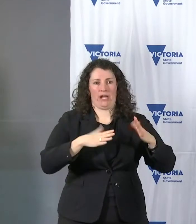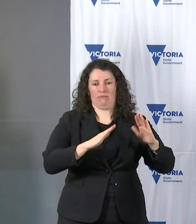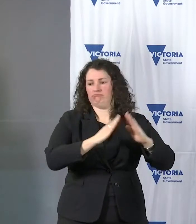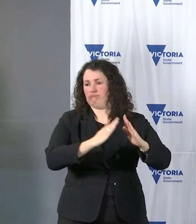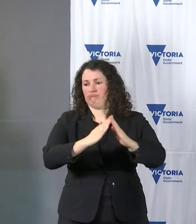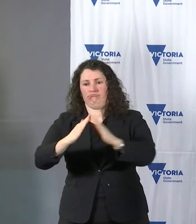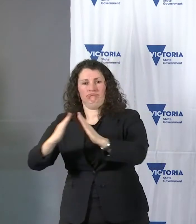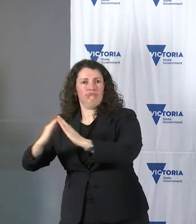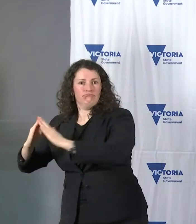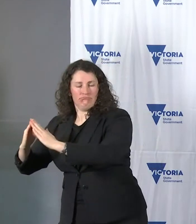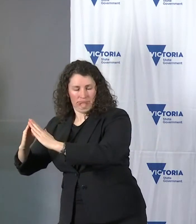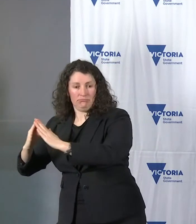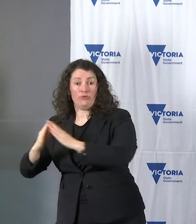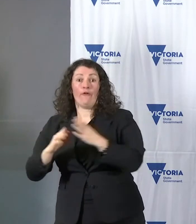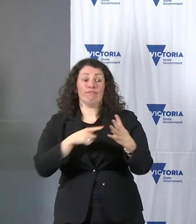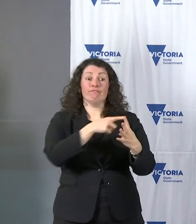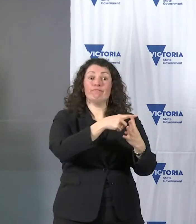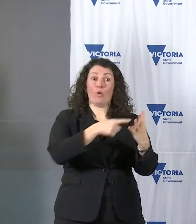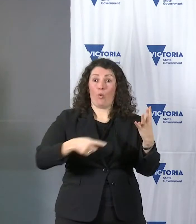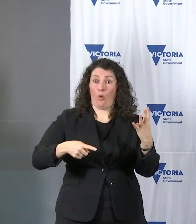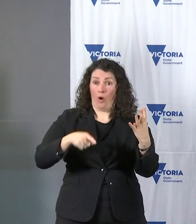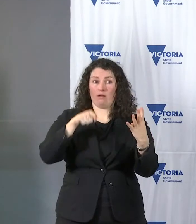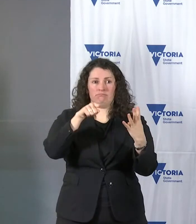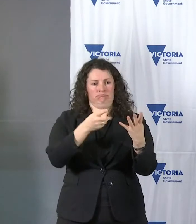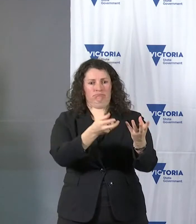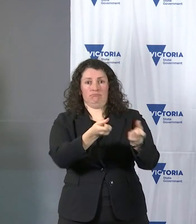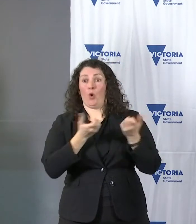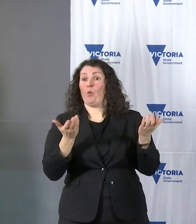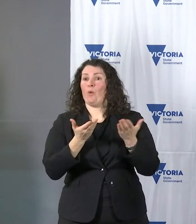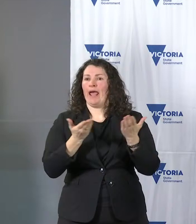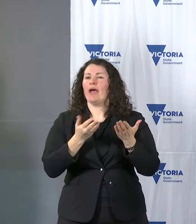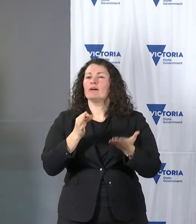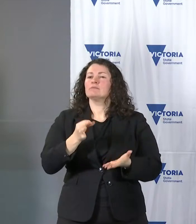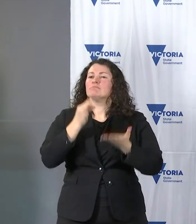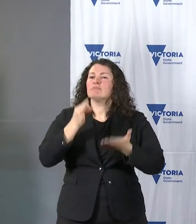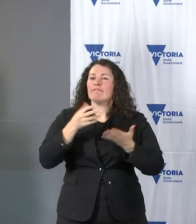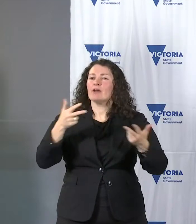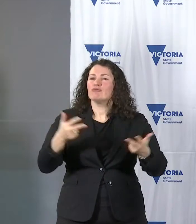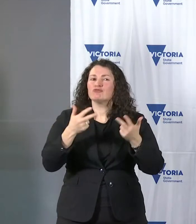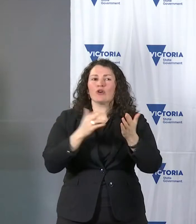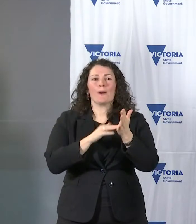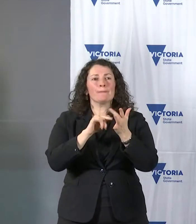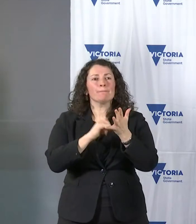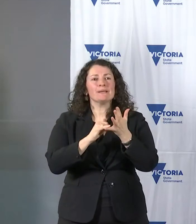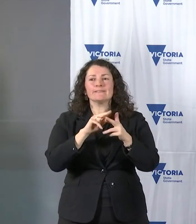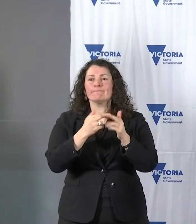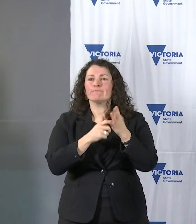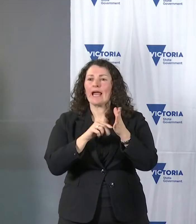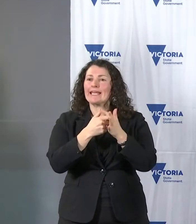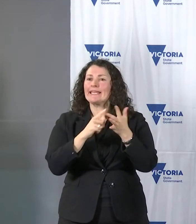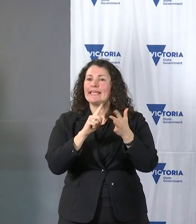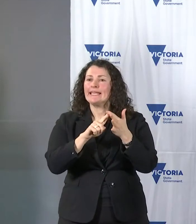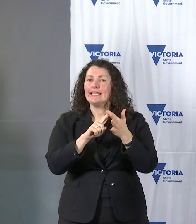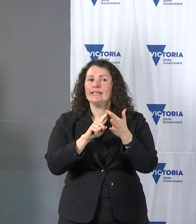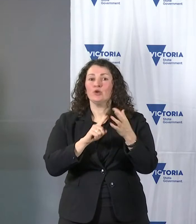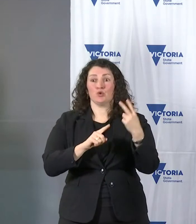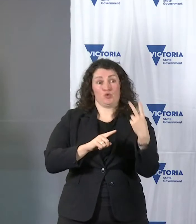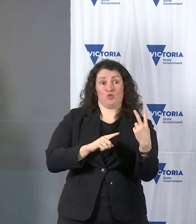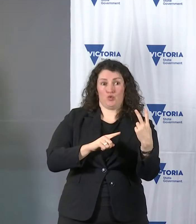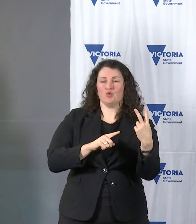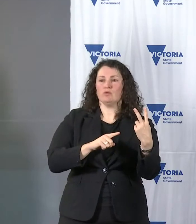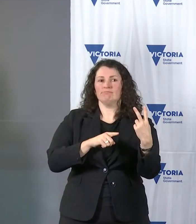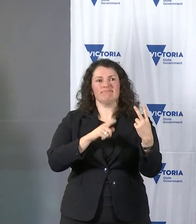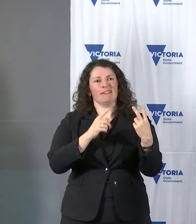cases relate to the Miss Frankie's restaurant at Cremone. 2 were patrons, 1 is a staff